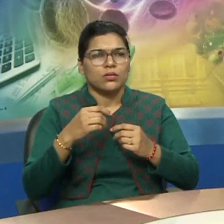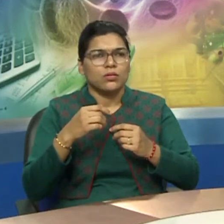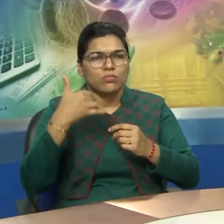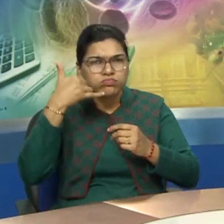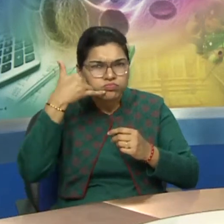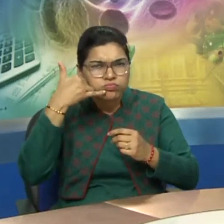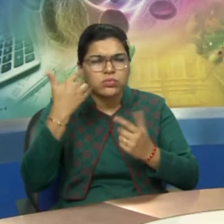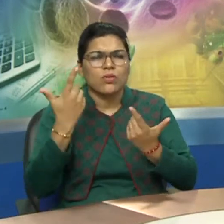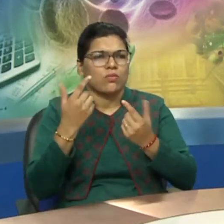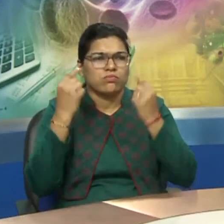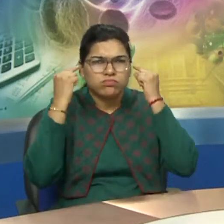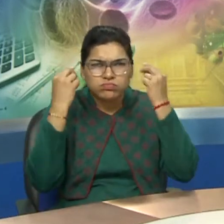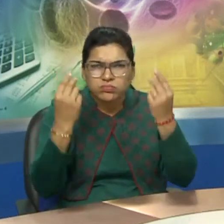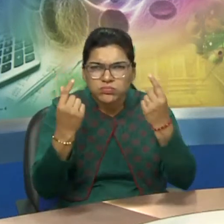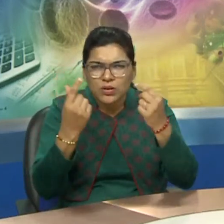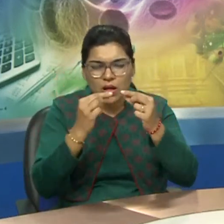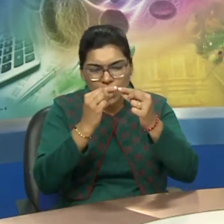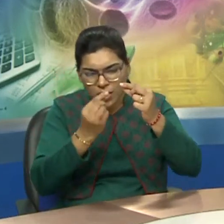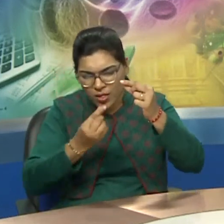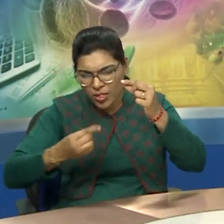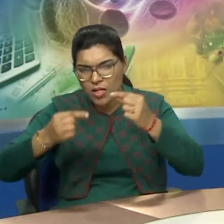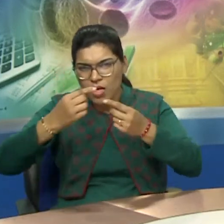This is something which is